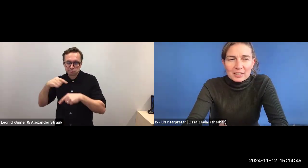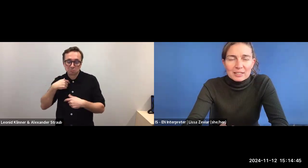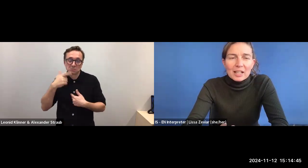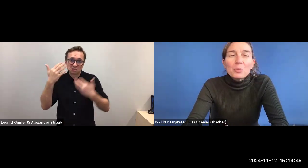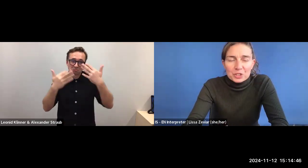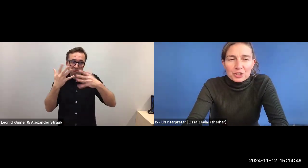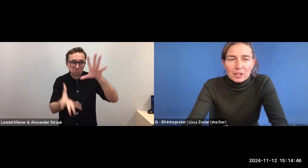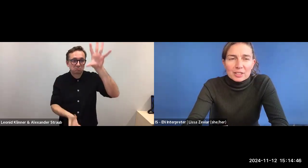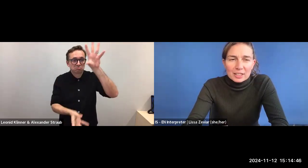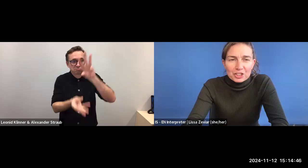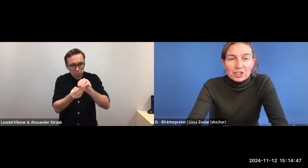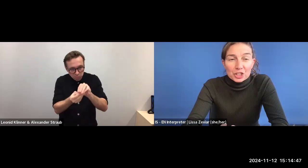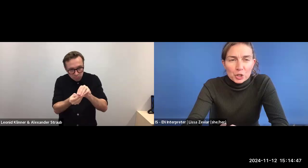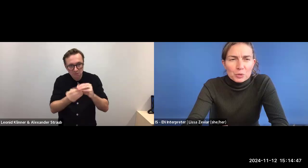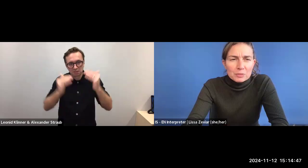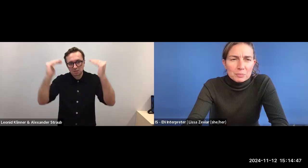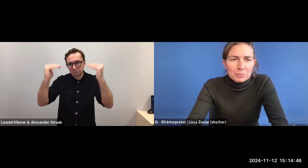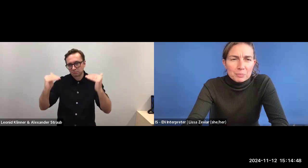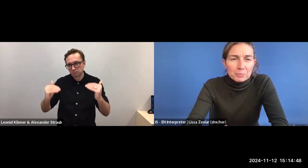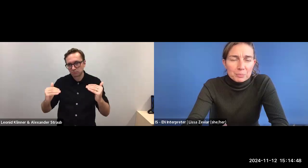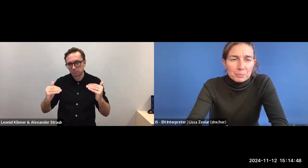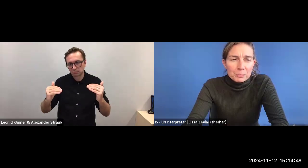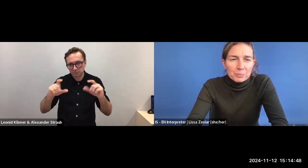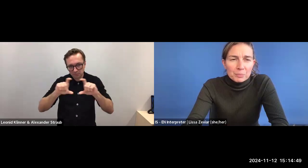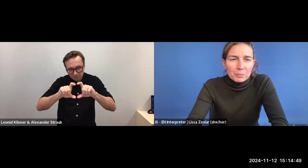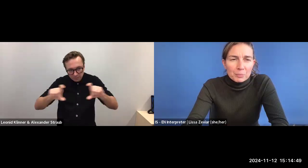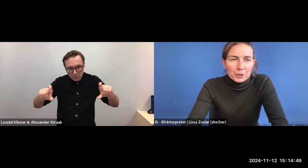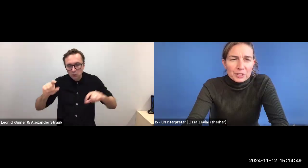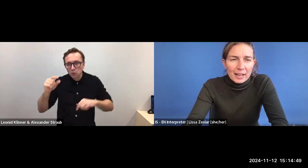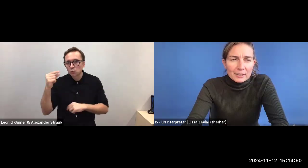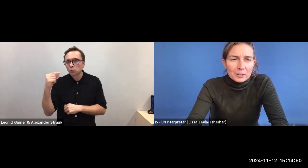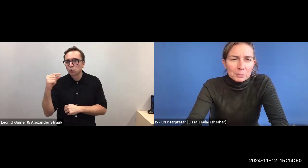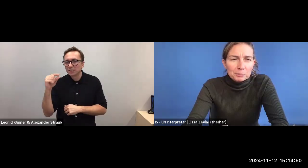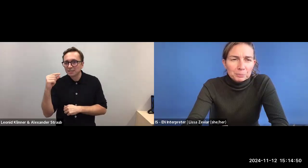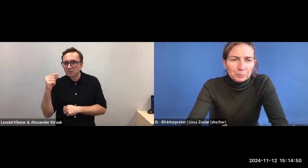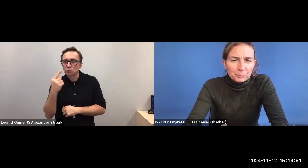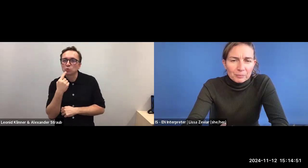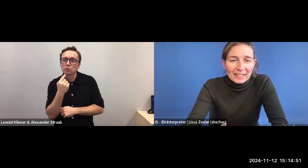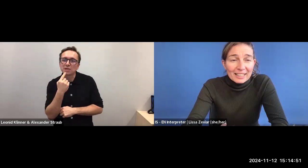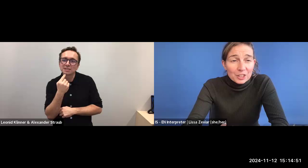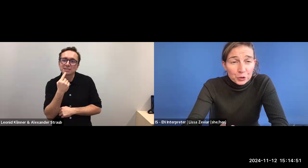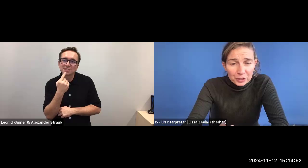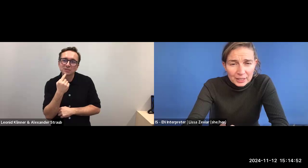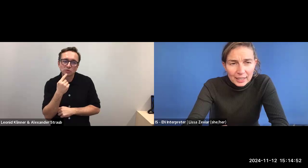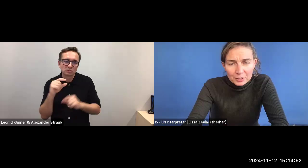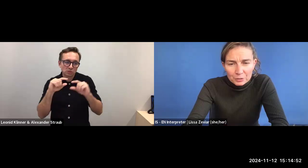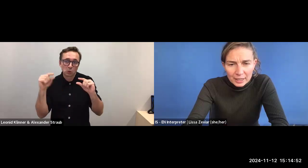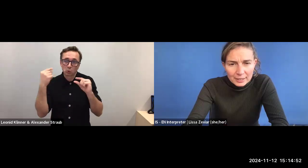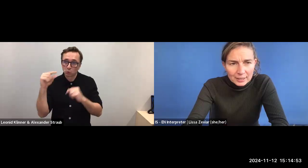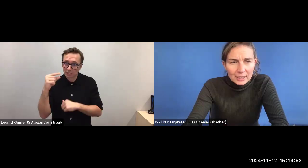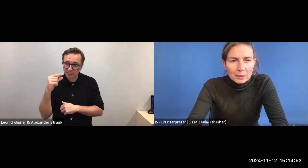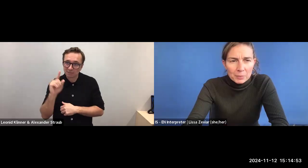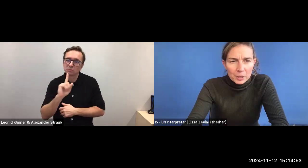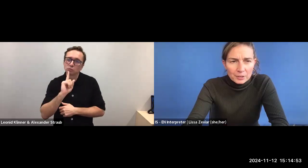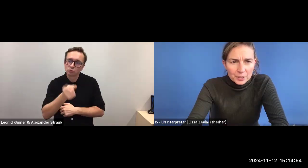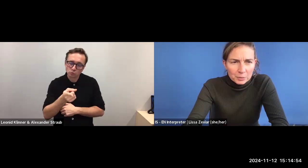which vignettes, selections they chose per task. And then the green and the